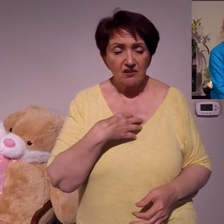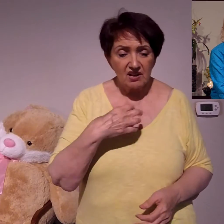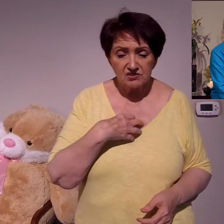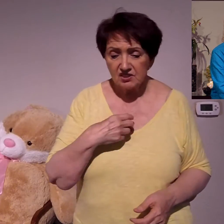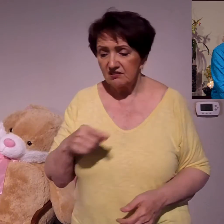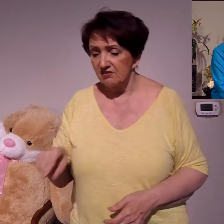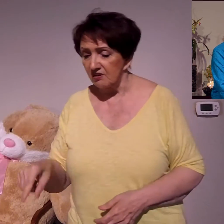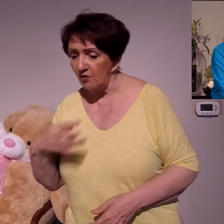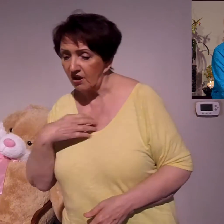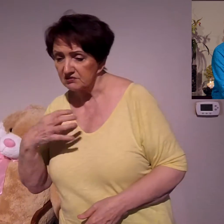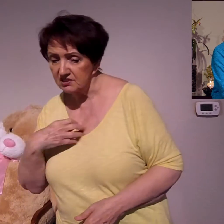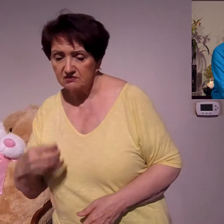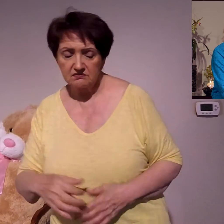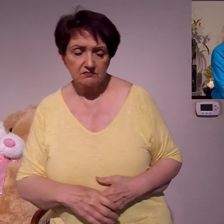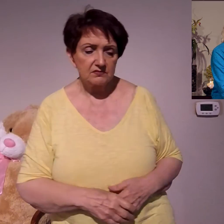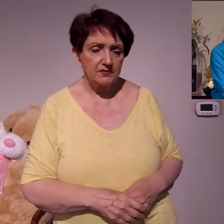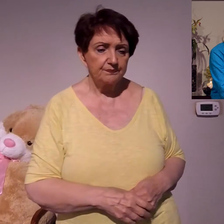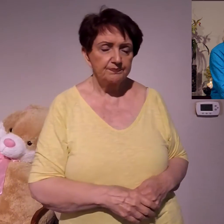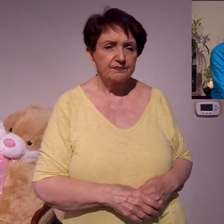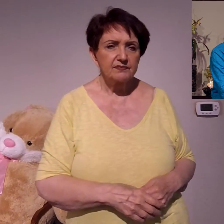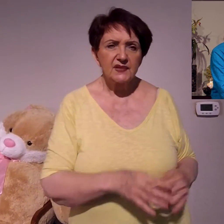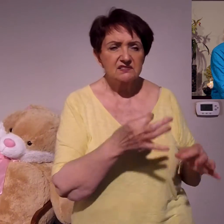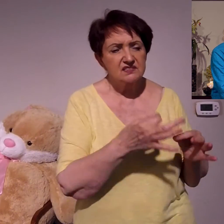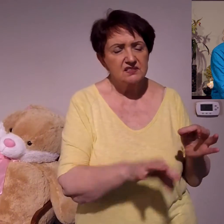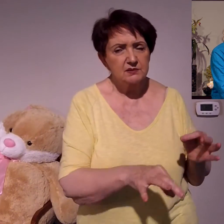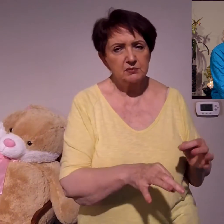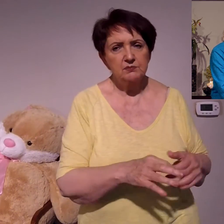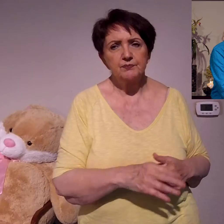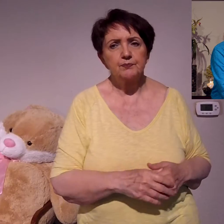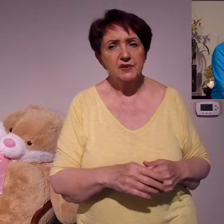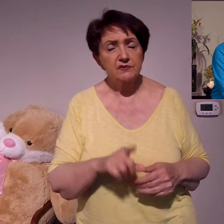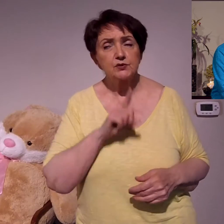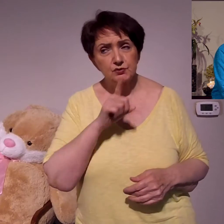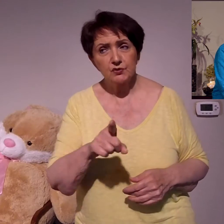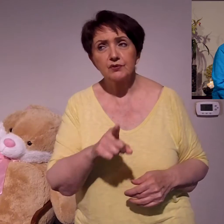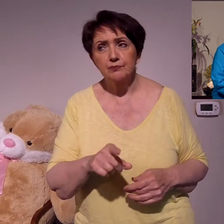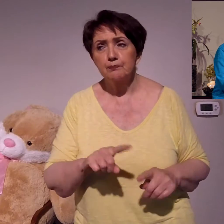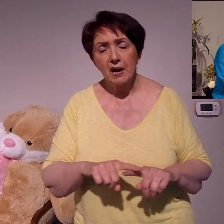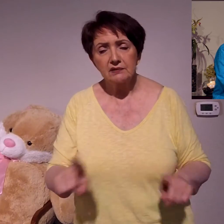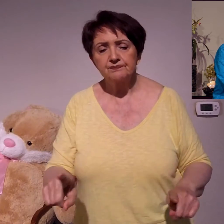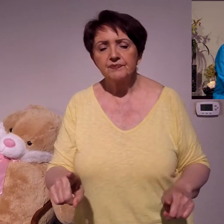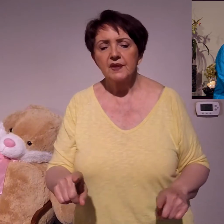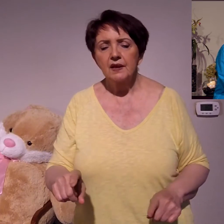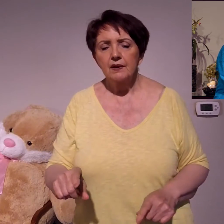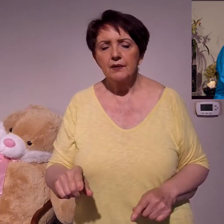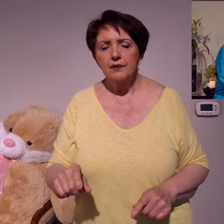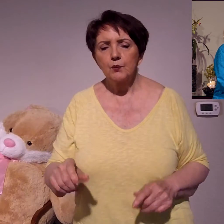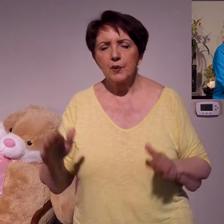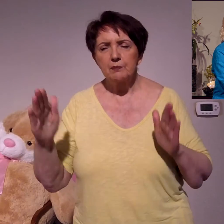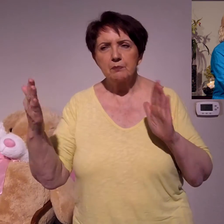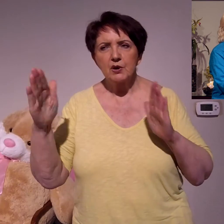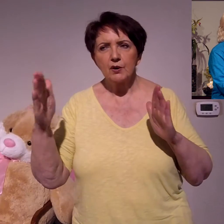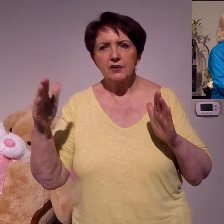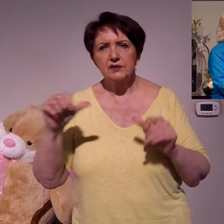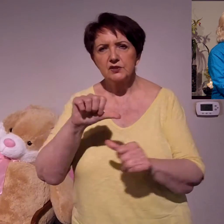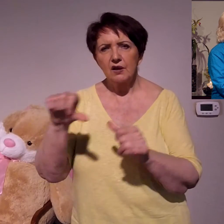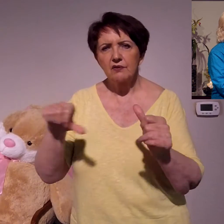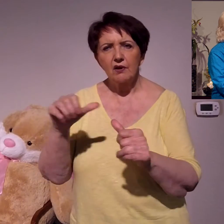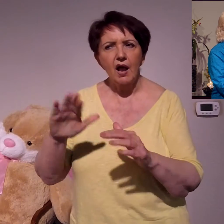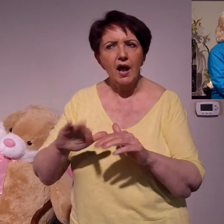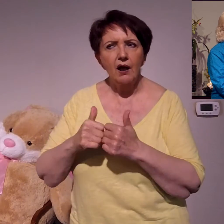of a simplistic way that we learn about that. And there is some truth to that. But the other way that we mirror each other is, do you see